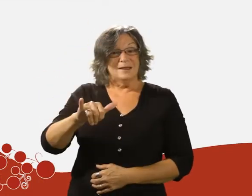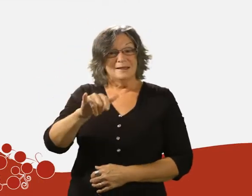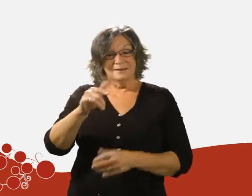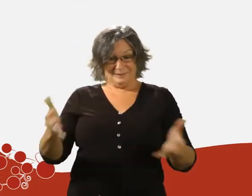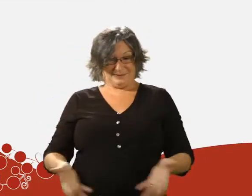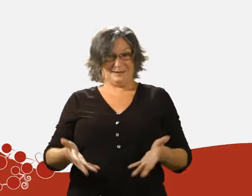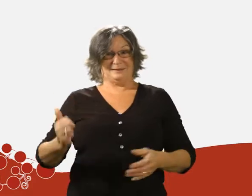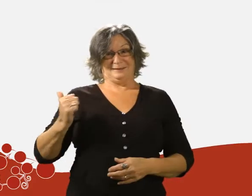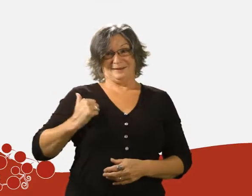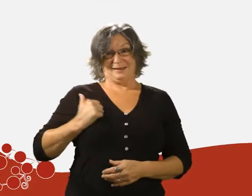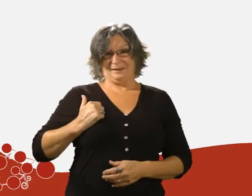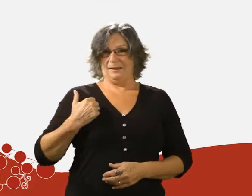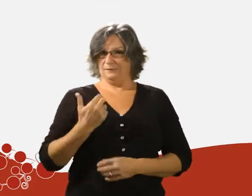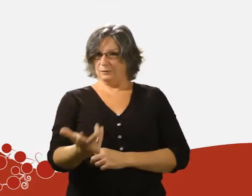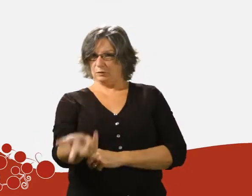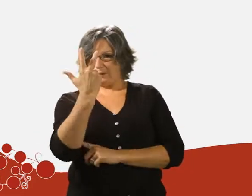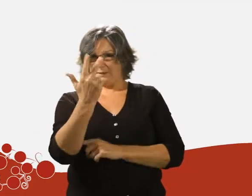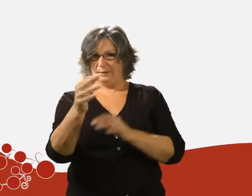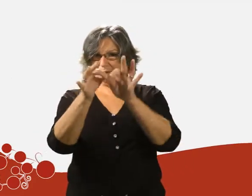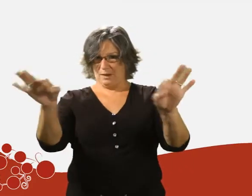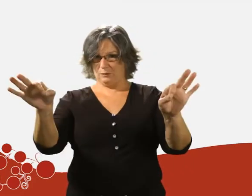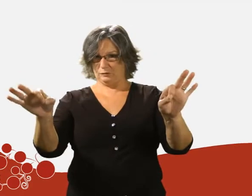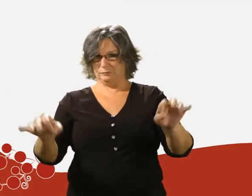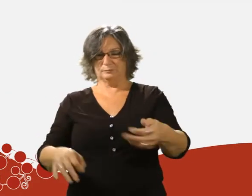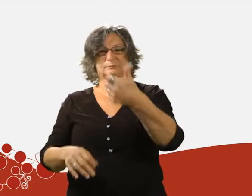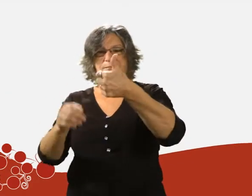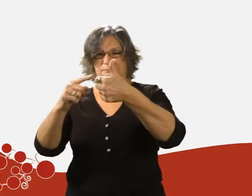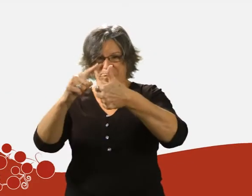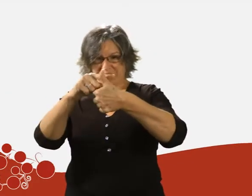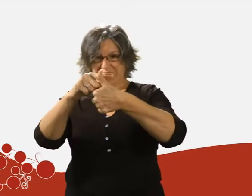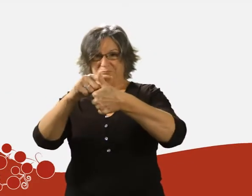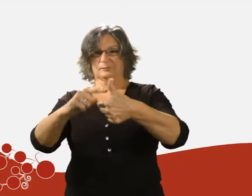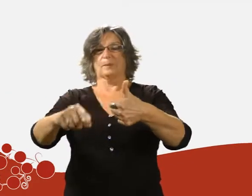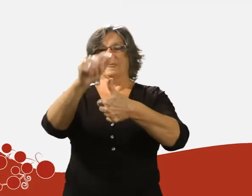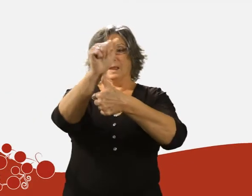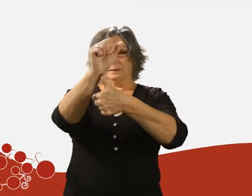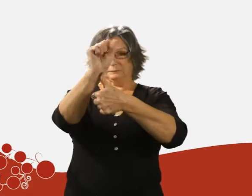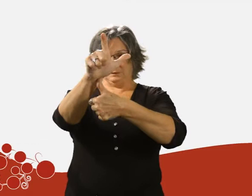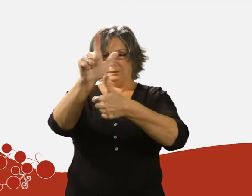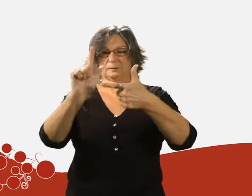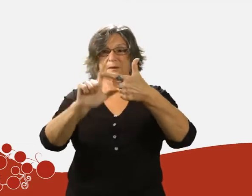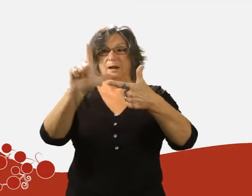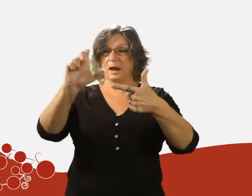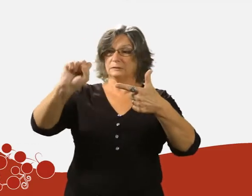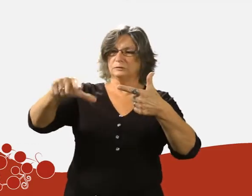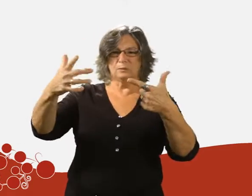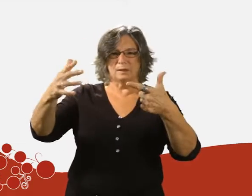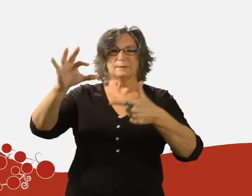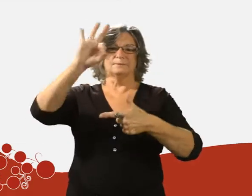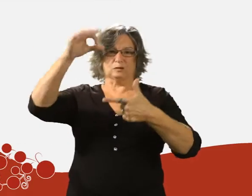Did you know that in Canada we have 3 different sign languages? There's American Sign Language, Langue